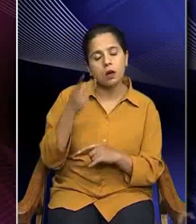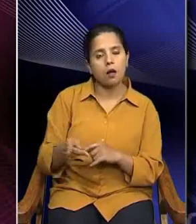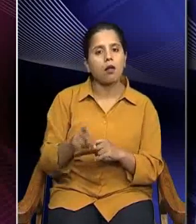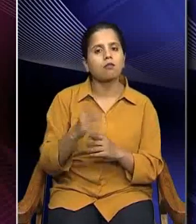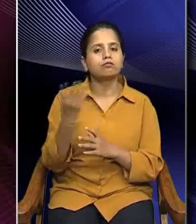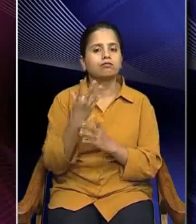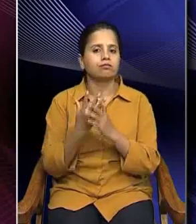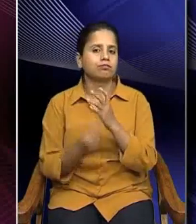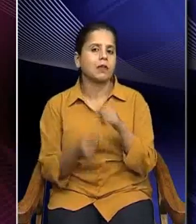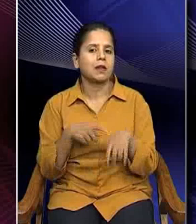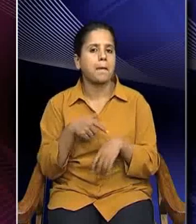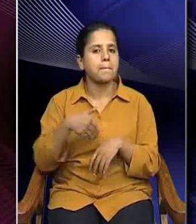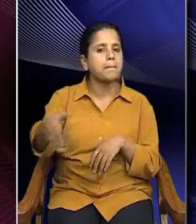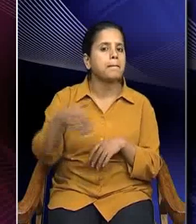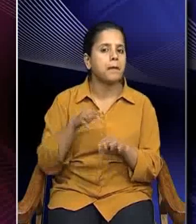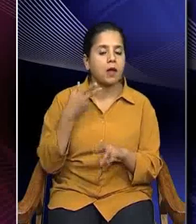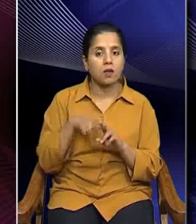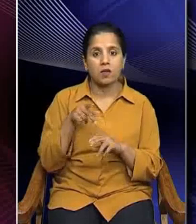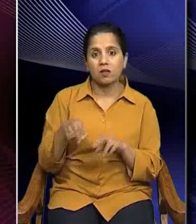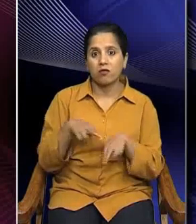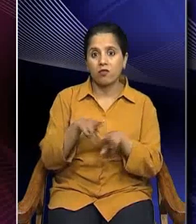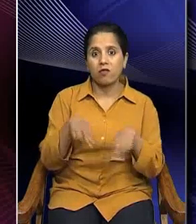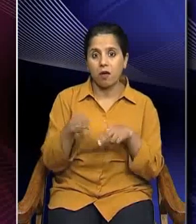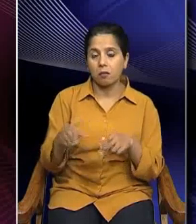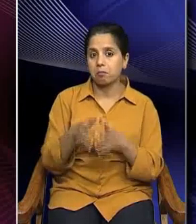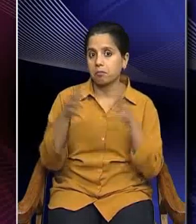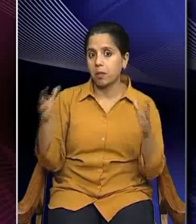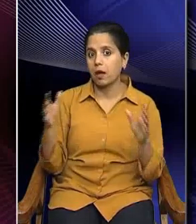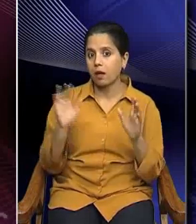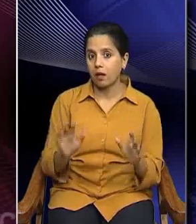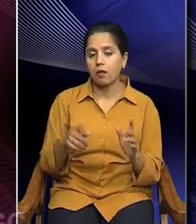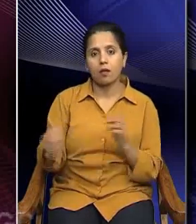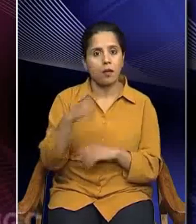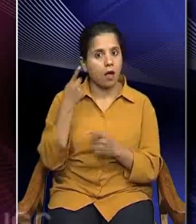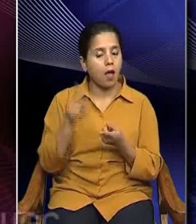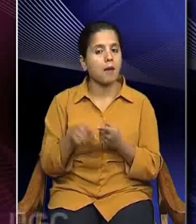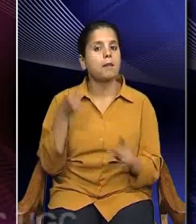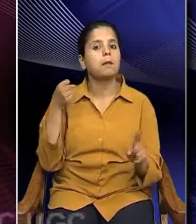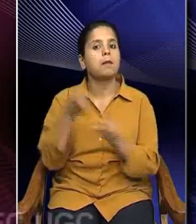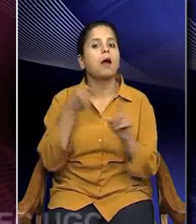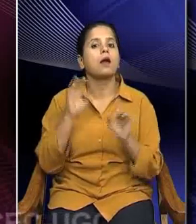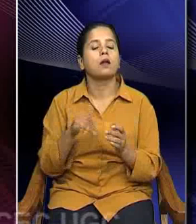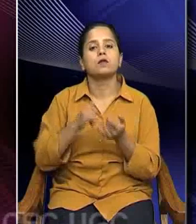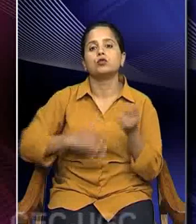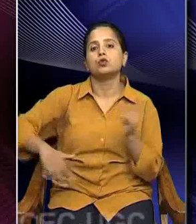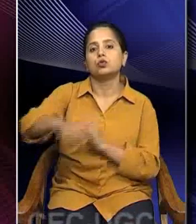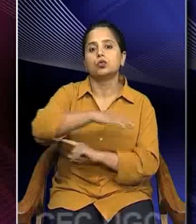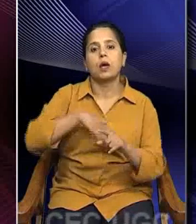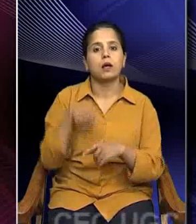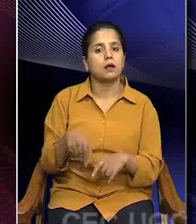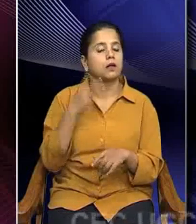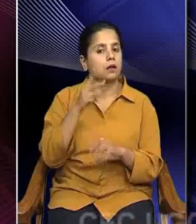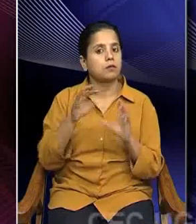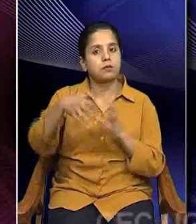in the long run. And if number of such families are huge, it has tremendous impact on the society and nation